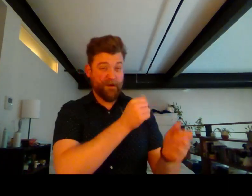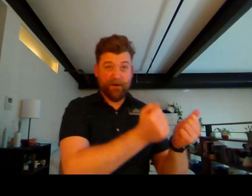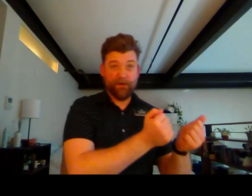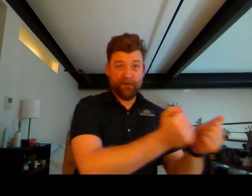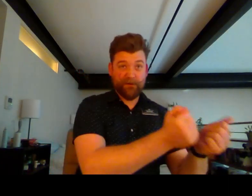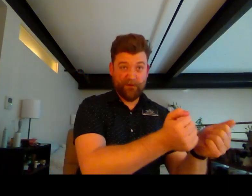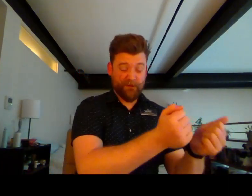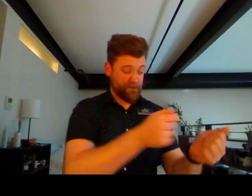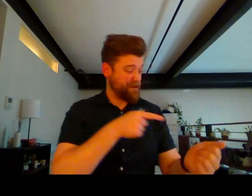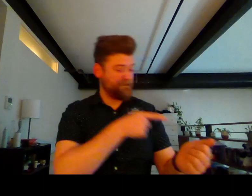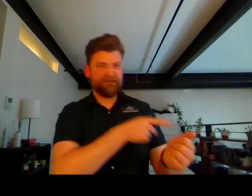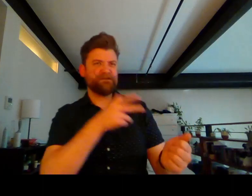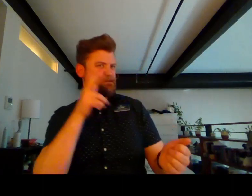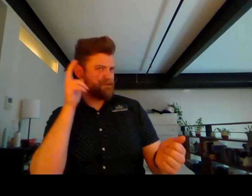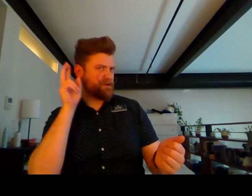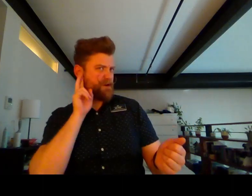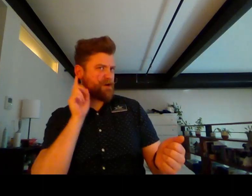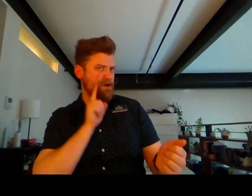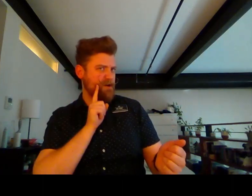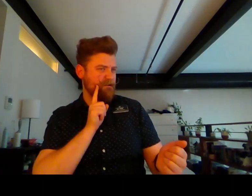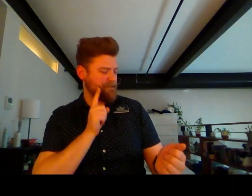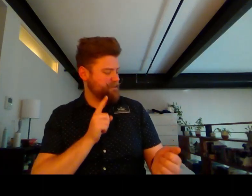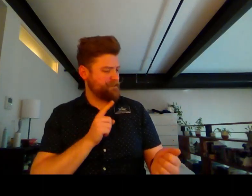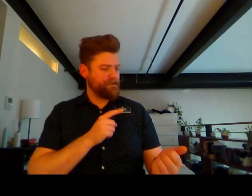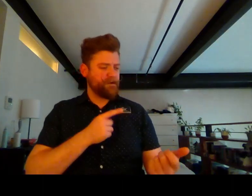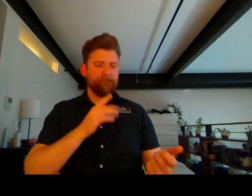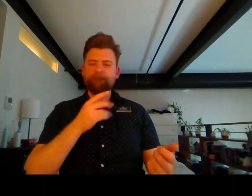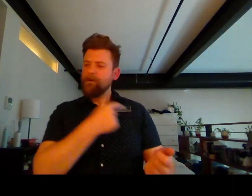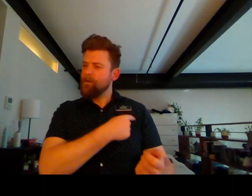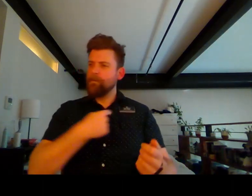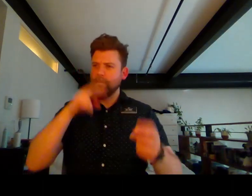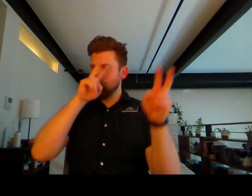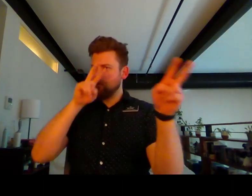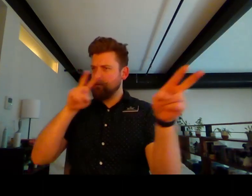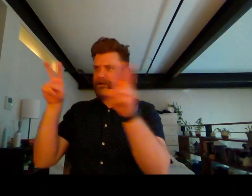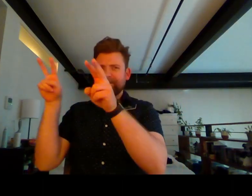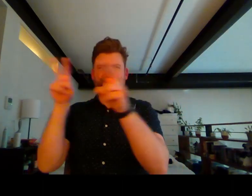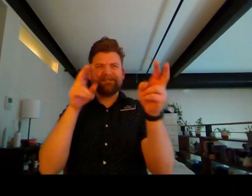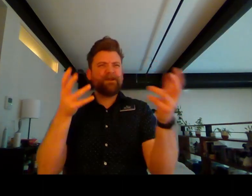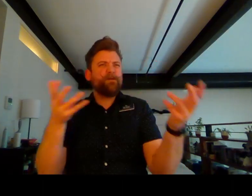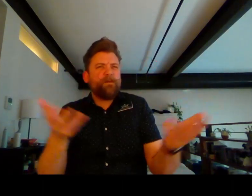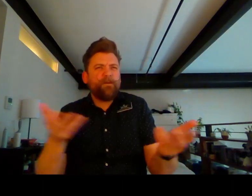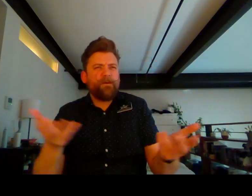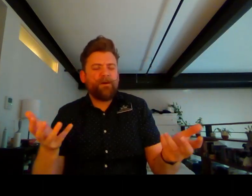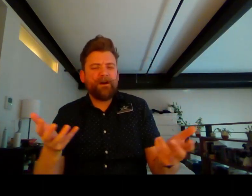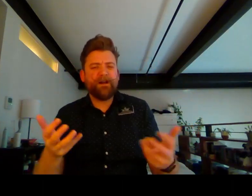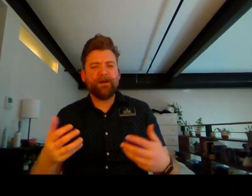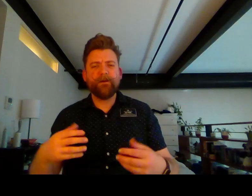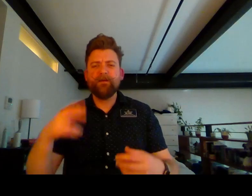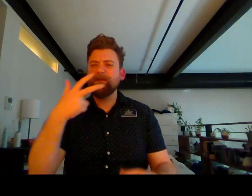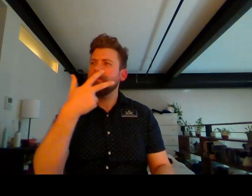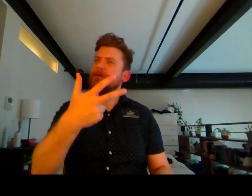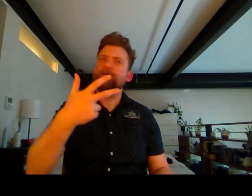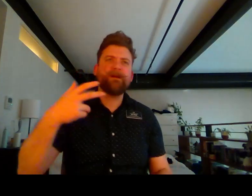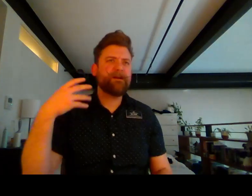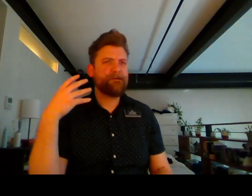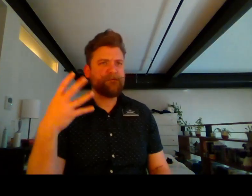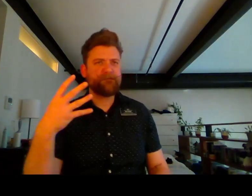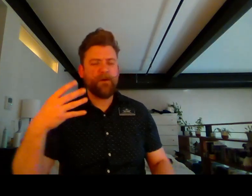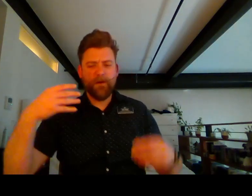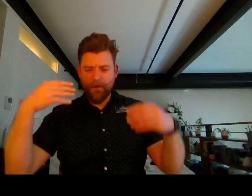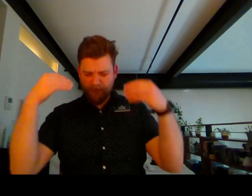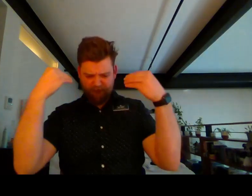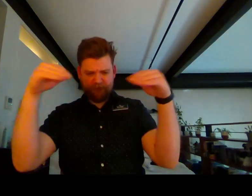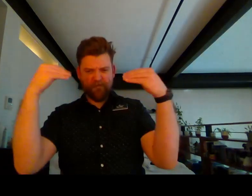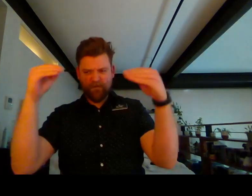way to school. My dream is to have a state-mandated law stating that beer stores could not